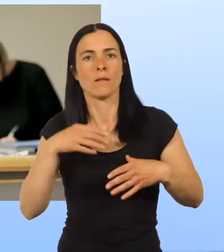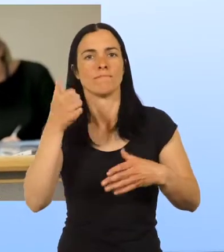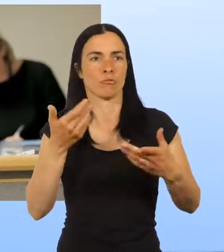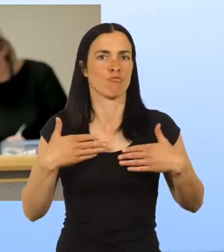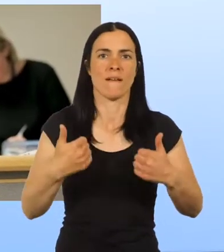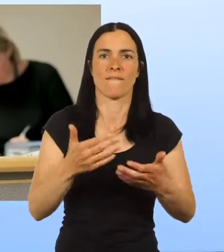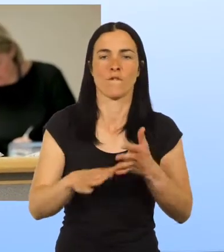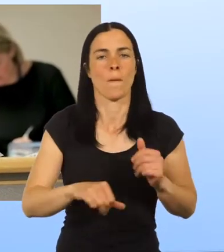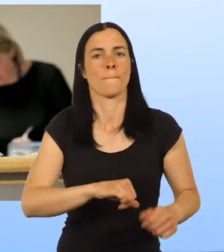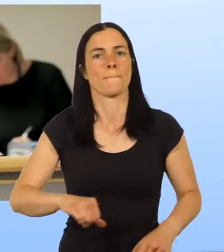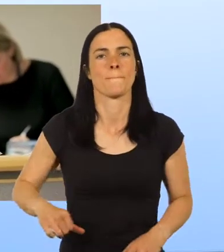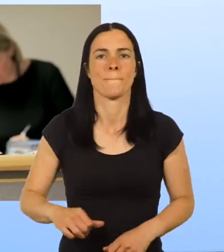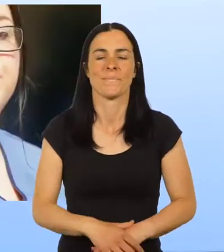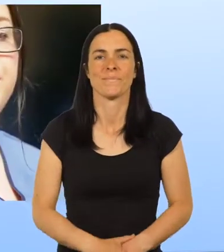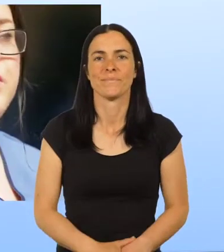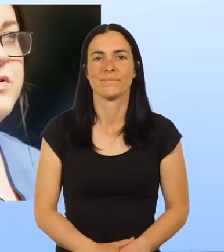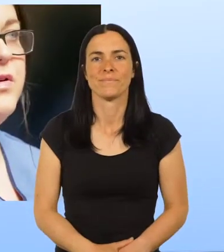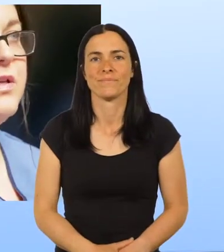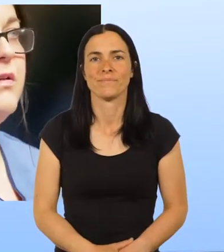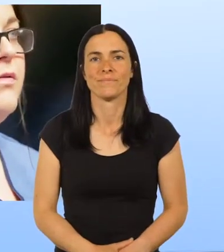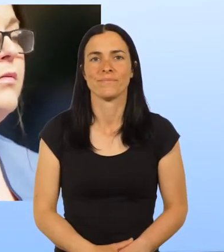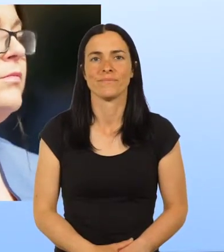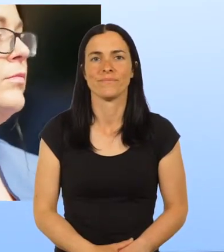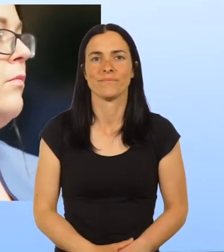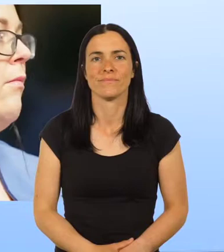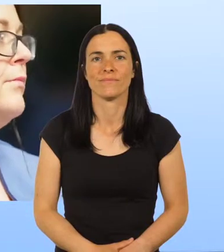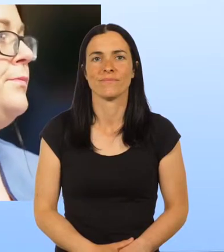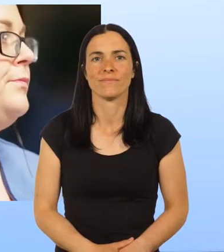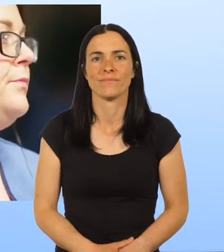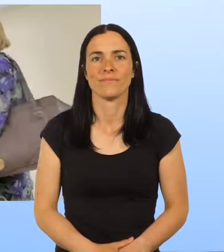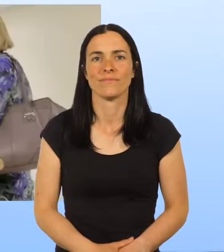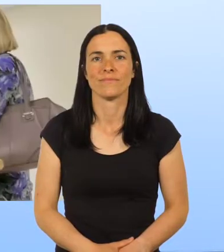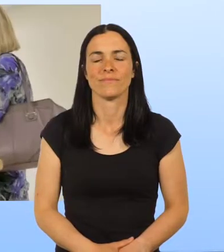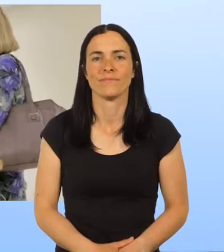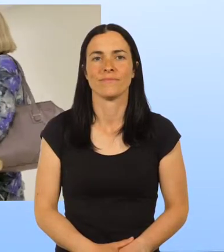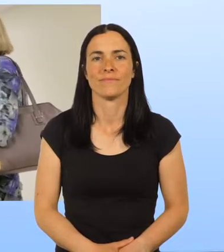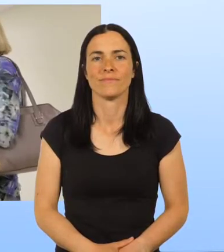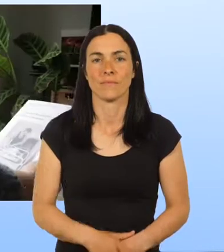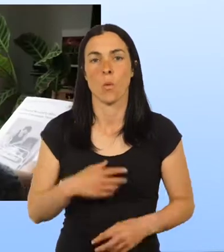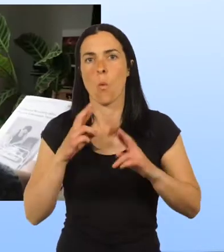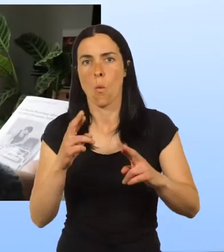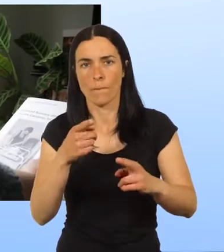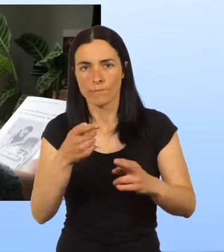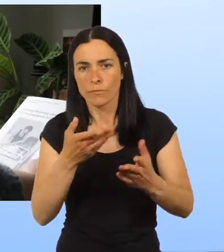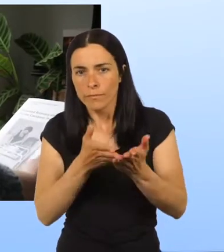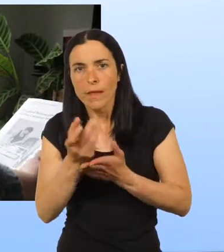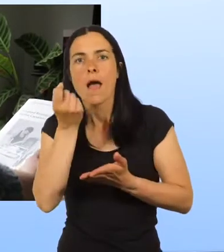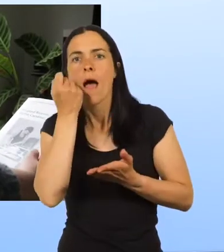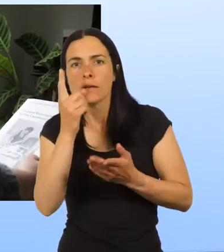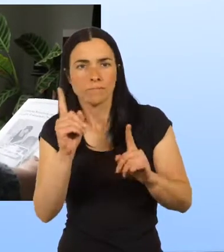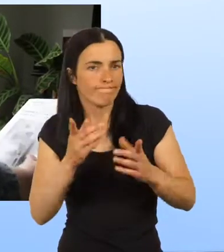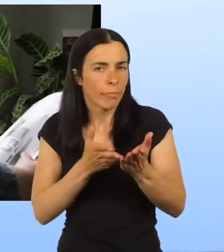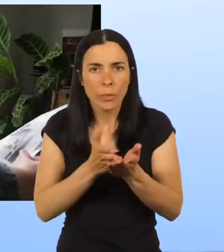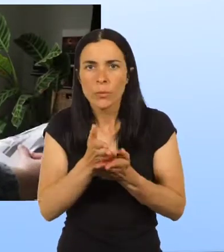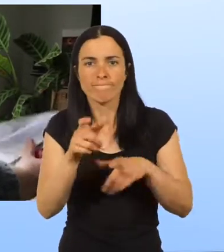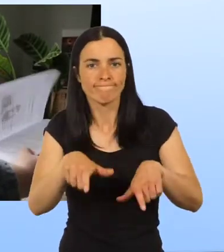provide you with the information to help you prepare for and recover from your caesarean section. Our hope